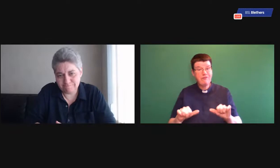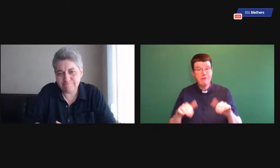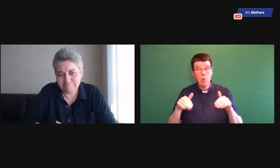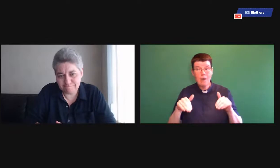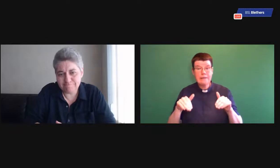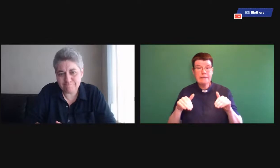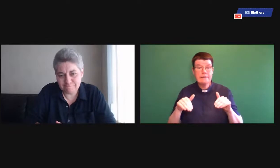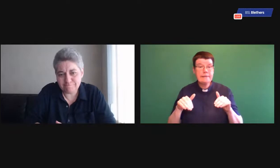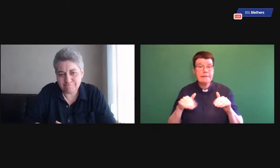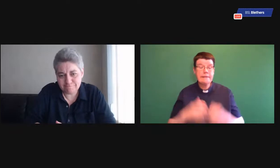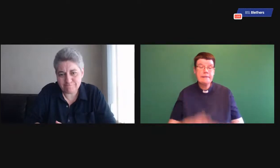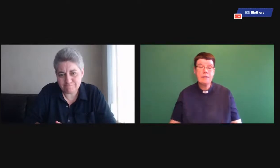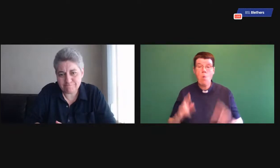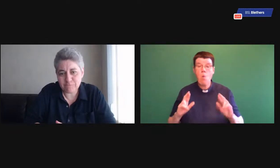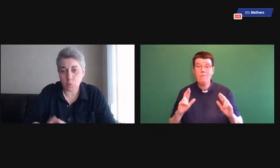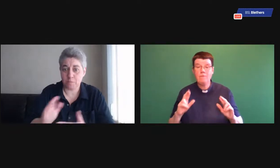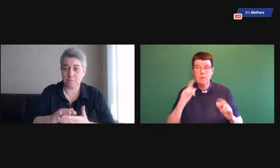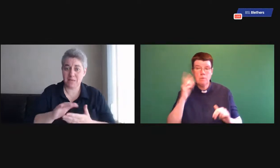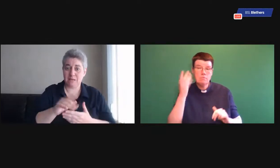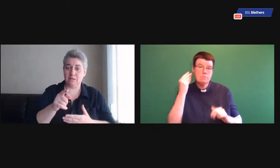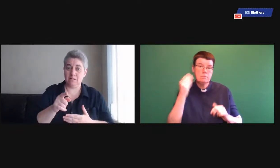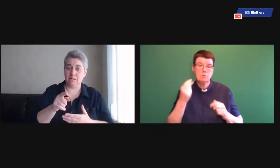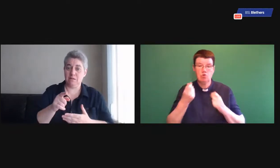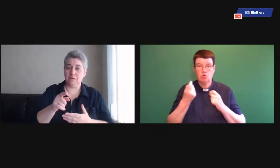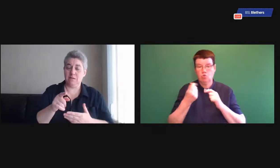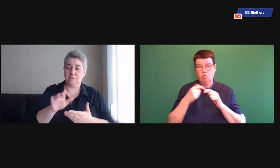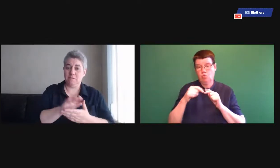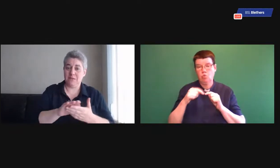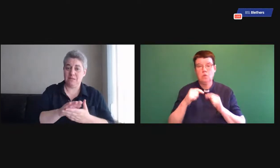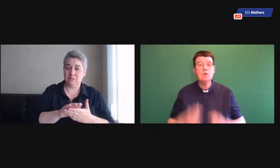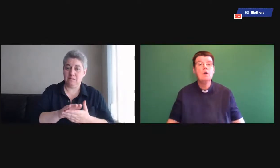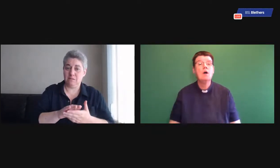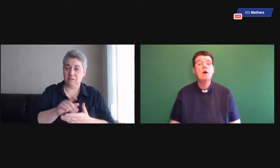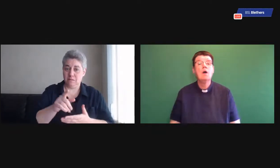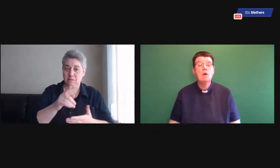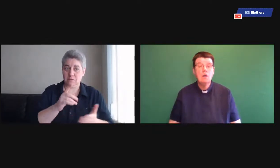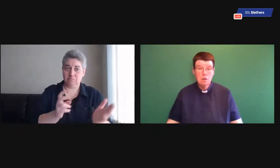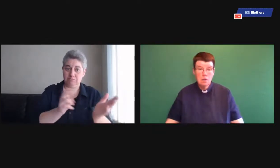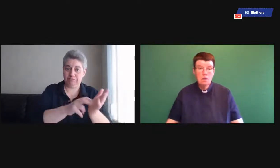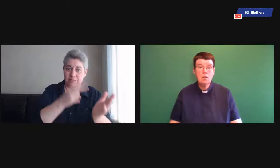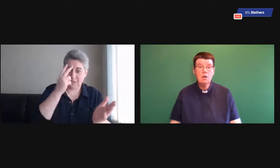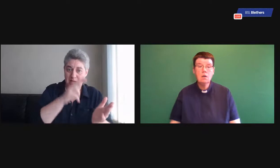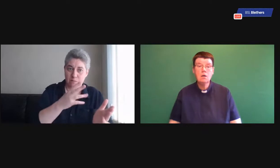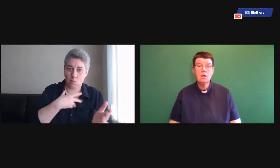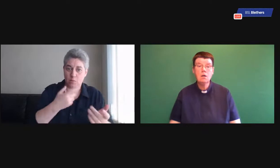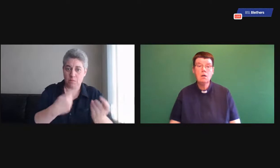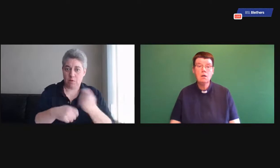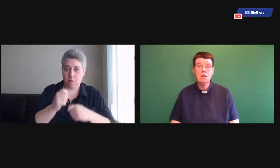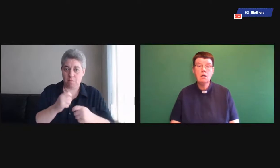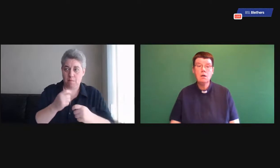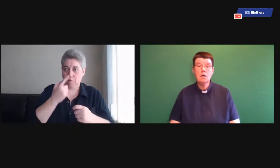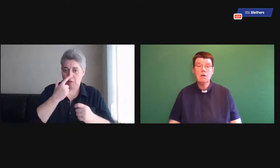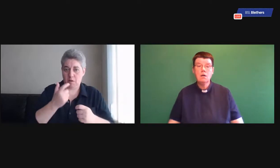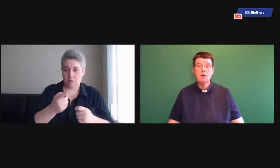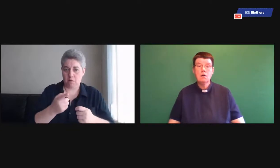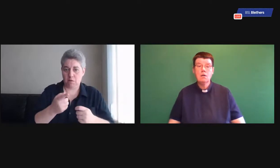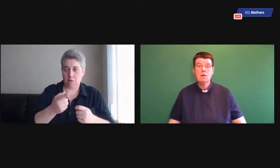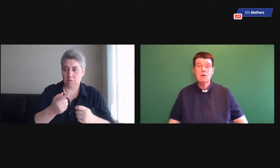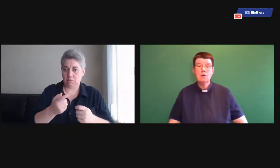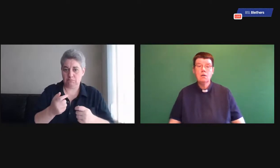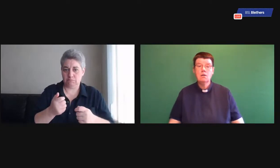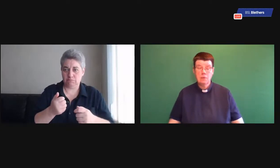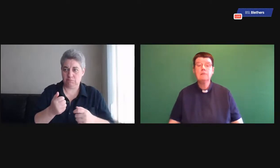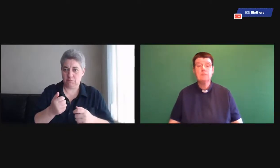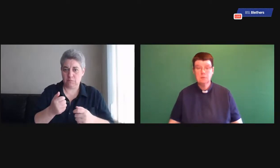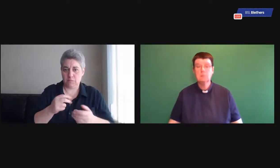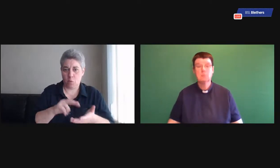I wanted, and I'm just waiting to be approved, and I'm hoping I'll hear very soon. So when you